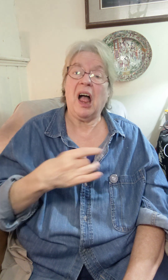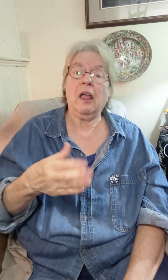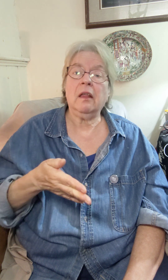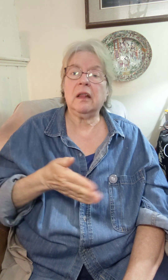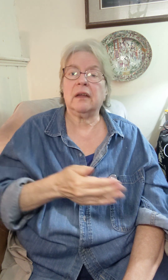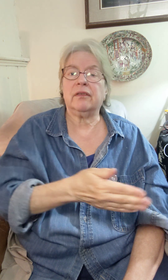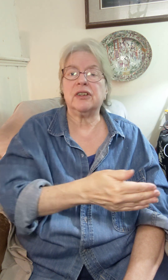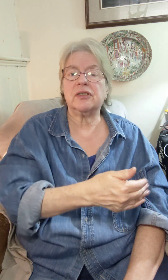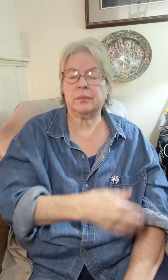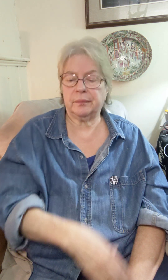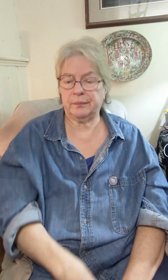Like fish.